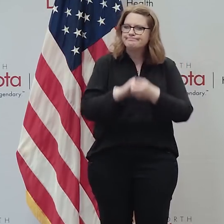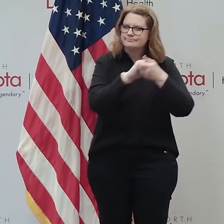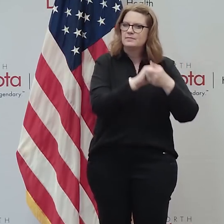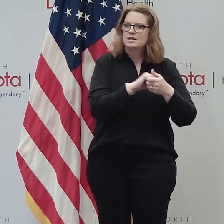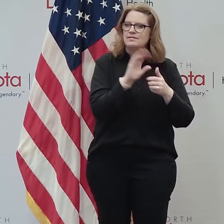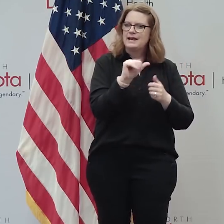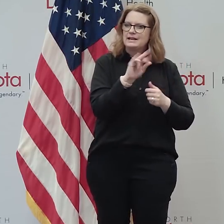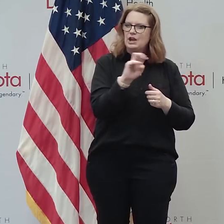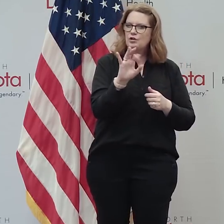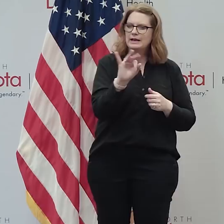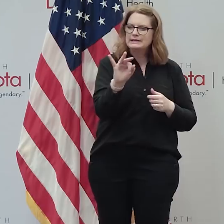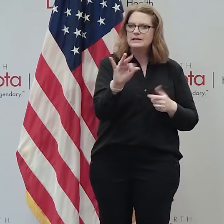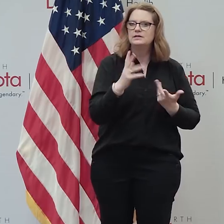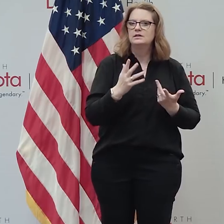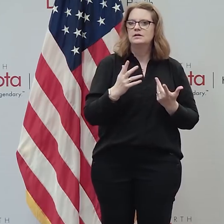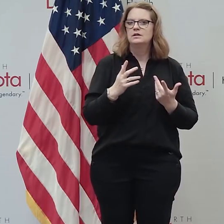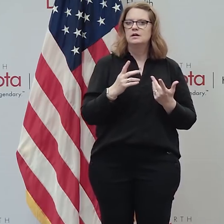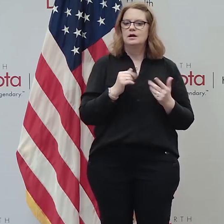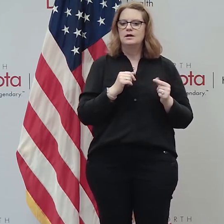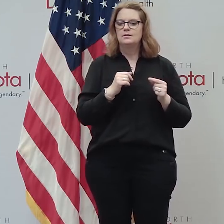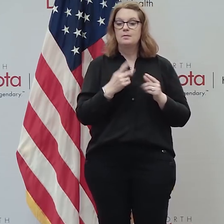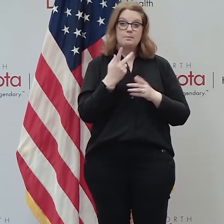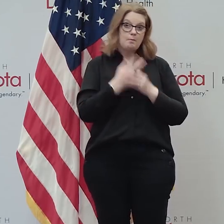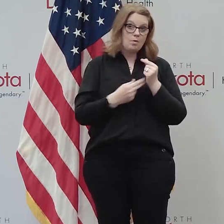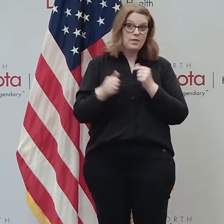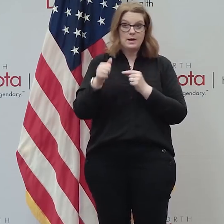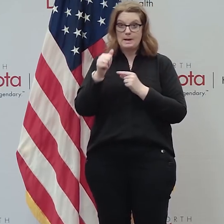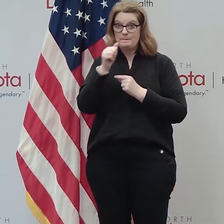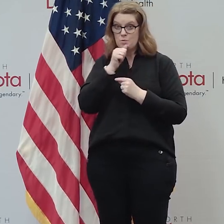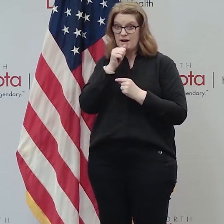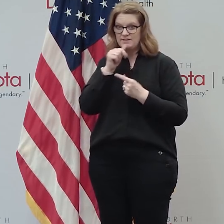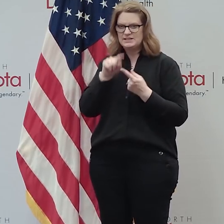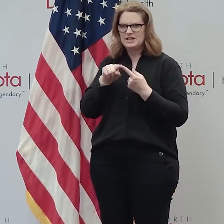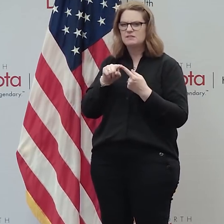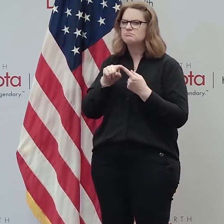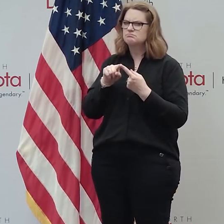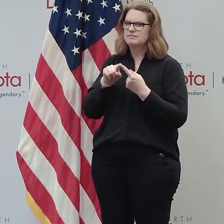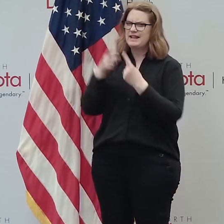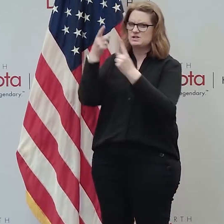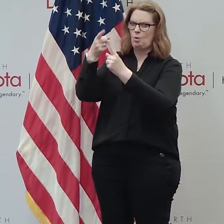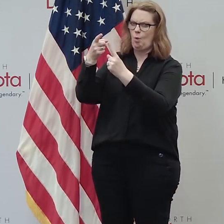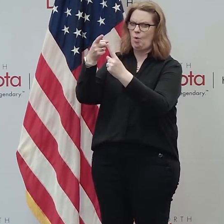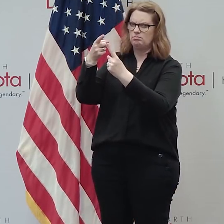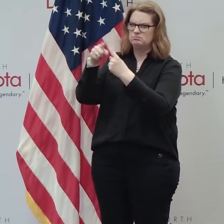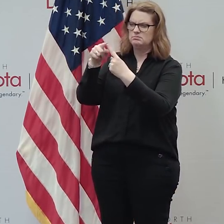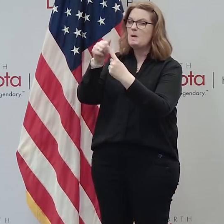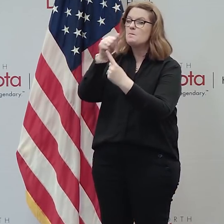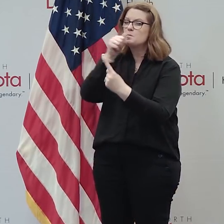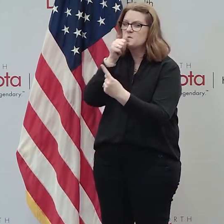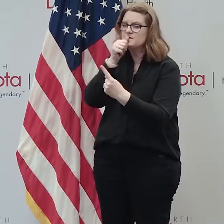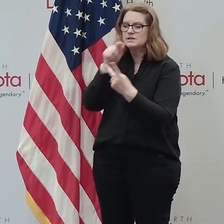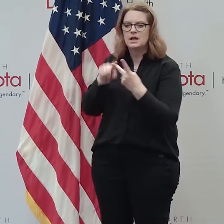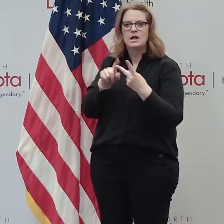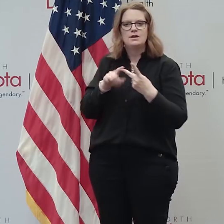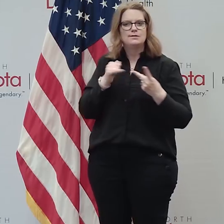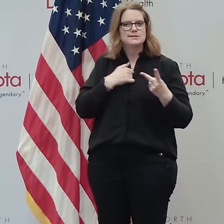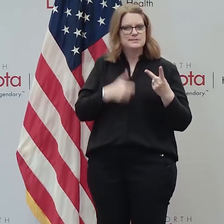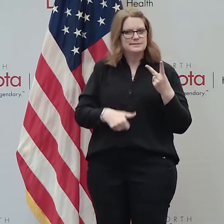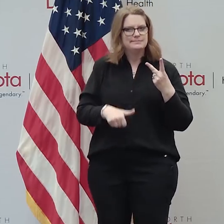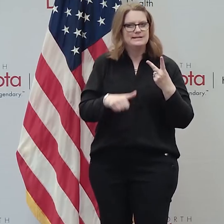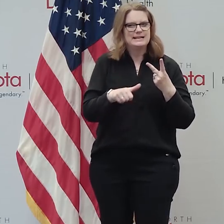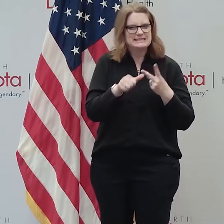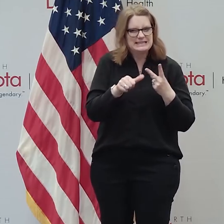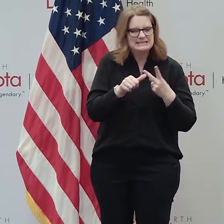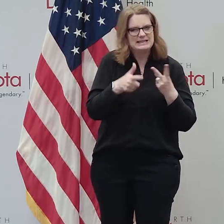again, meeting the combination of both privacy, which is our number one goal, and the ability to speed contact tracing. Those